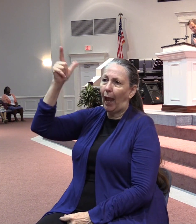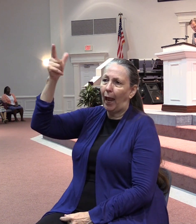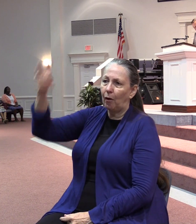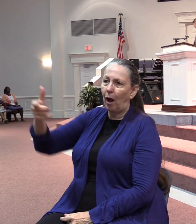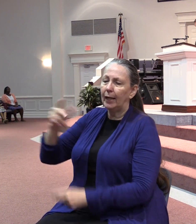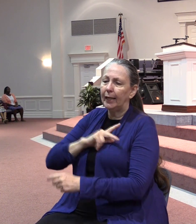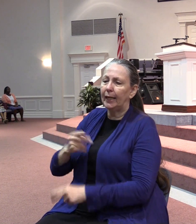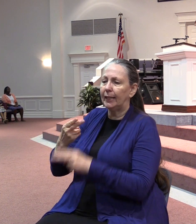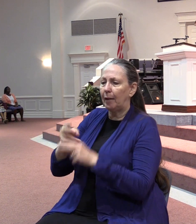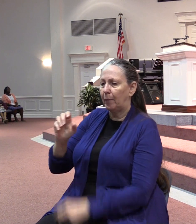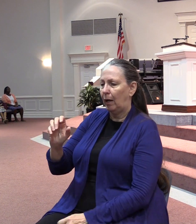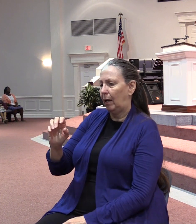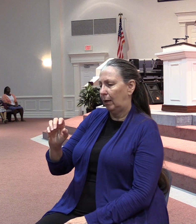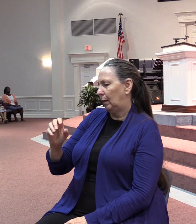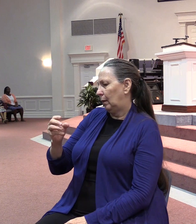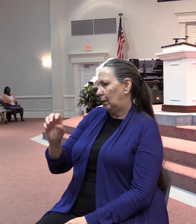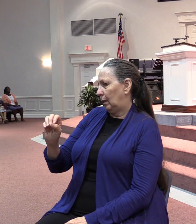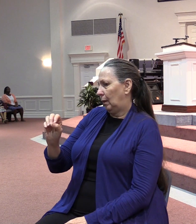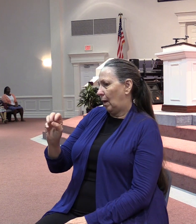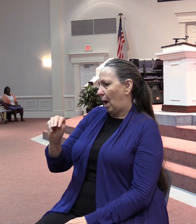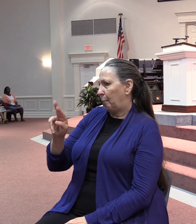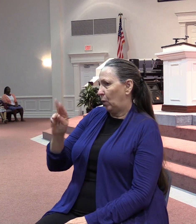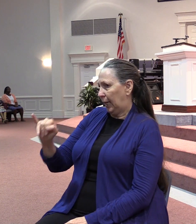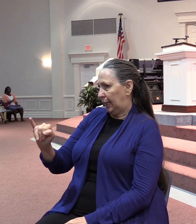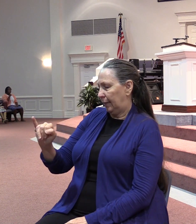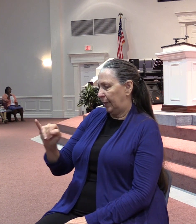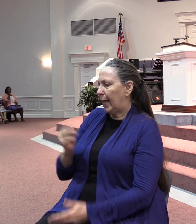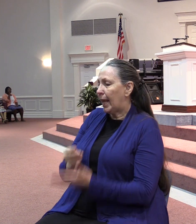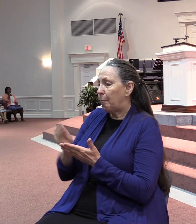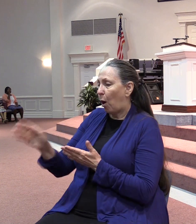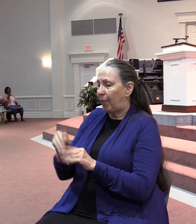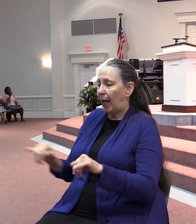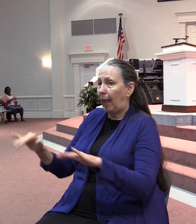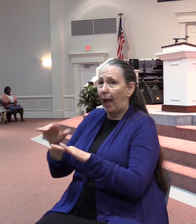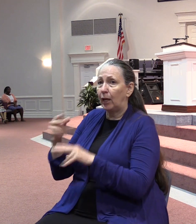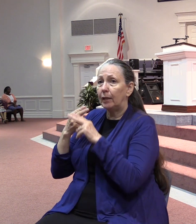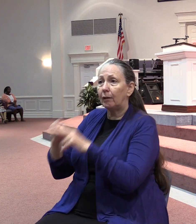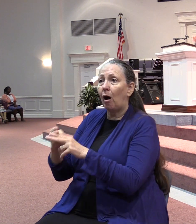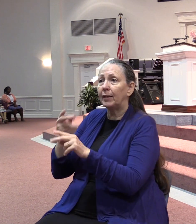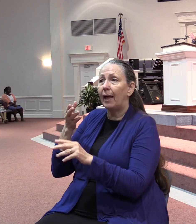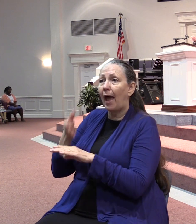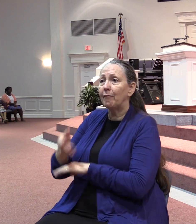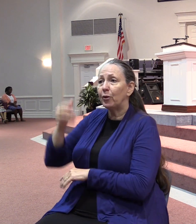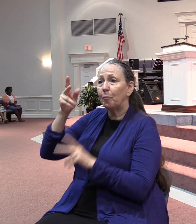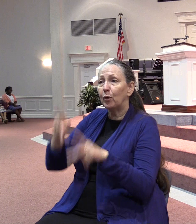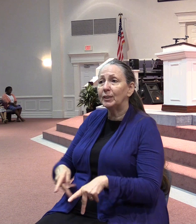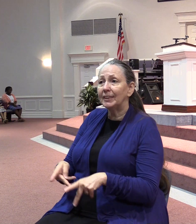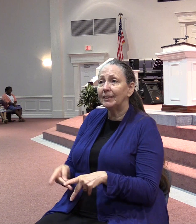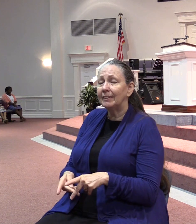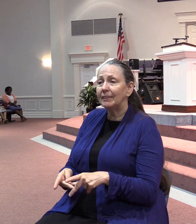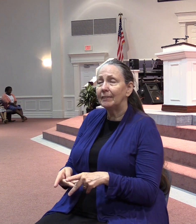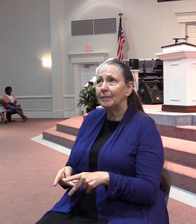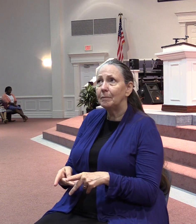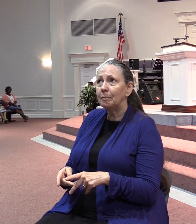Omri. He purchased this property because of its location and named it after a man that he purchased the land from.